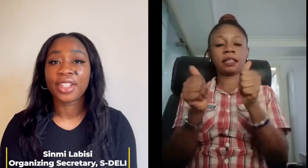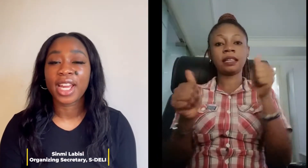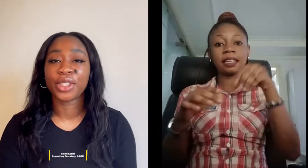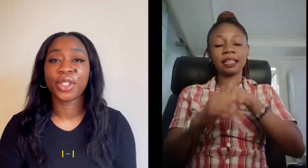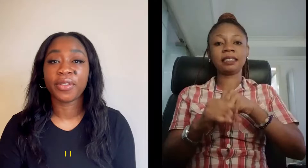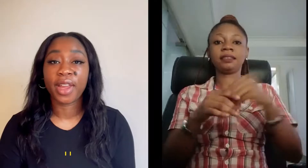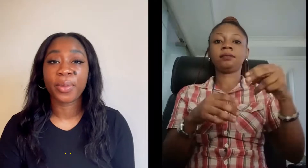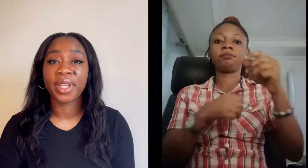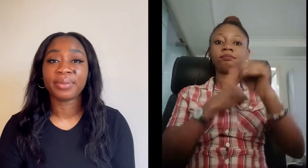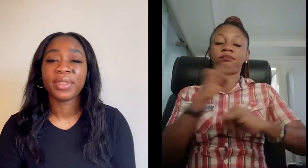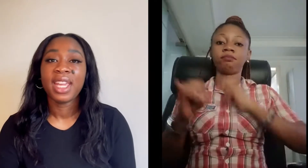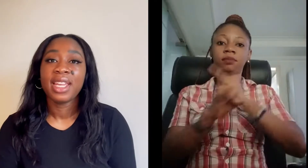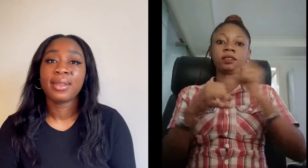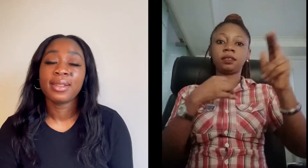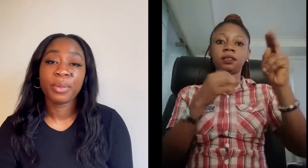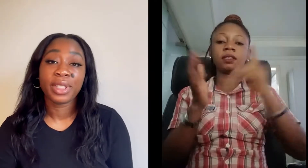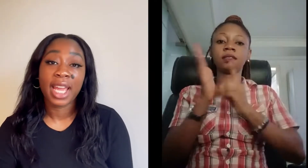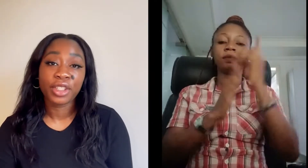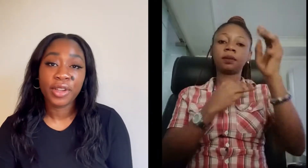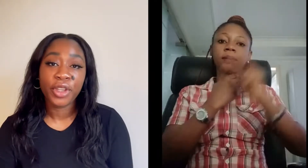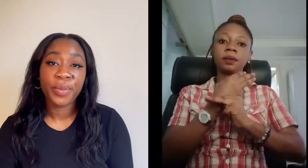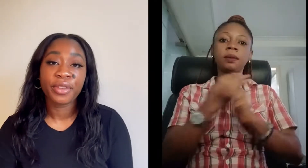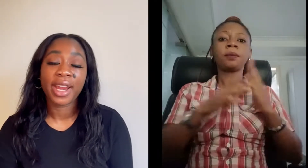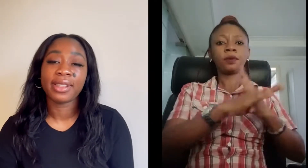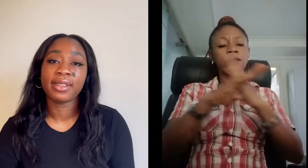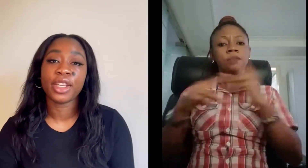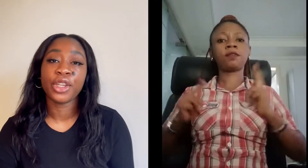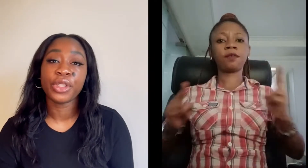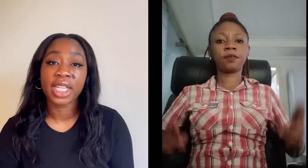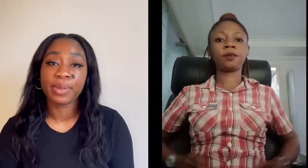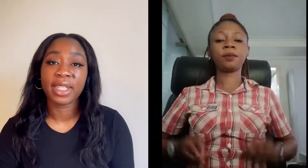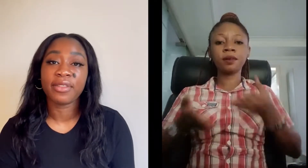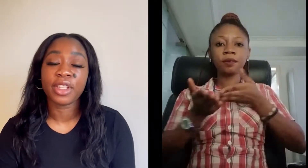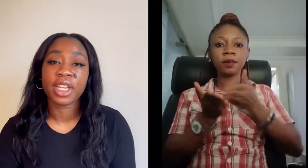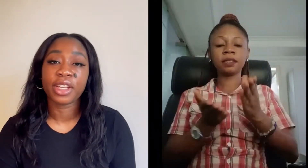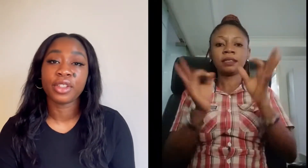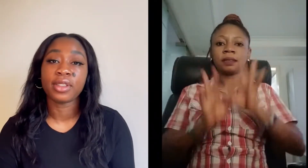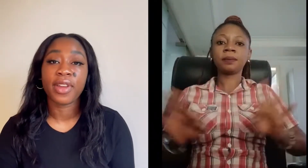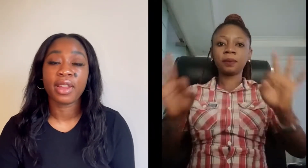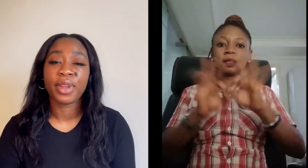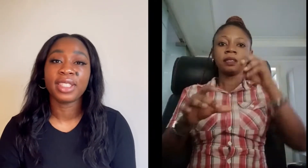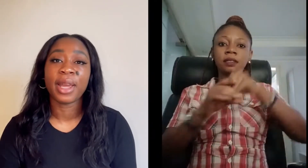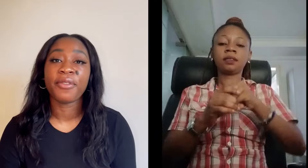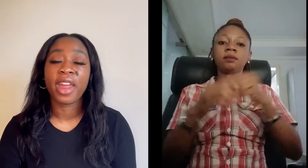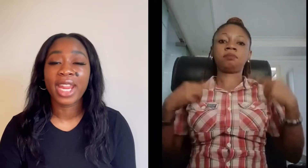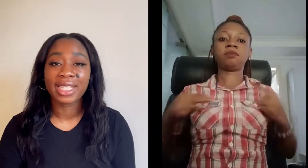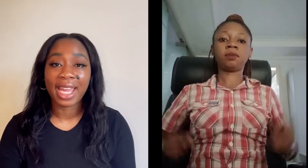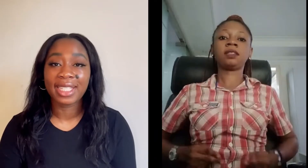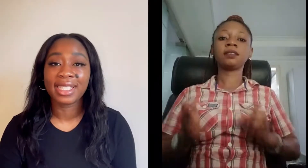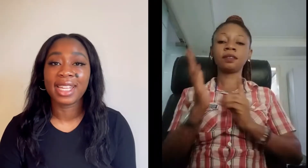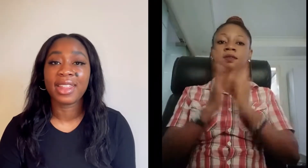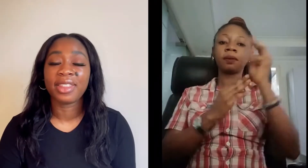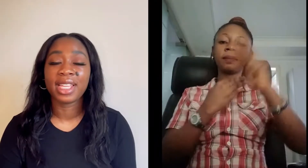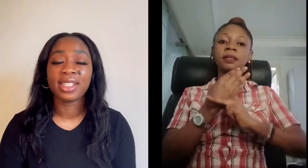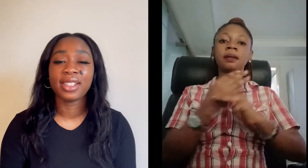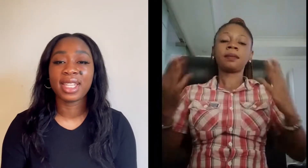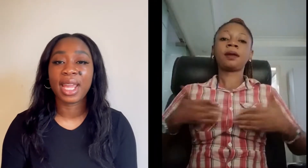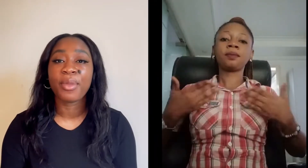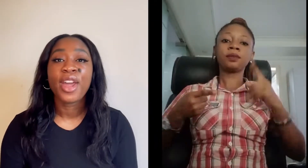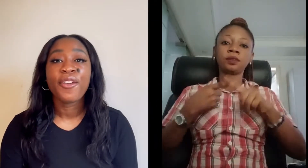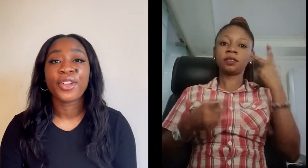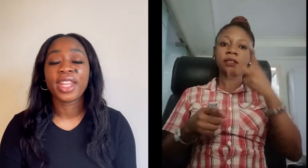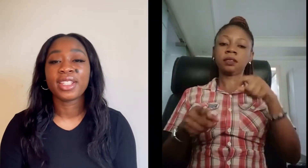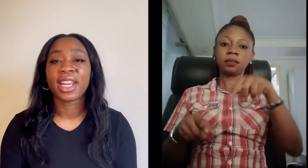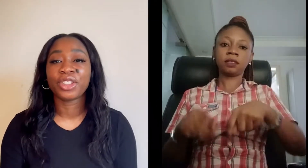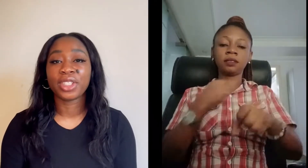studying international development. Since the protection of human rights is a huge aspect of international development, I'm very excited to see that this year's